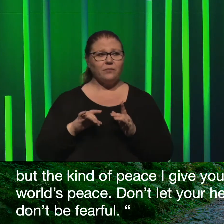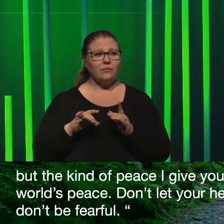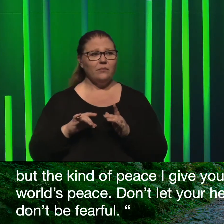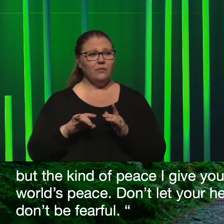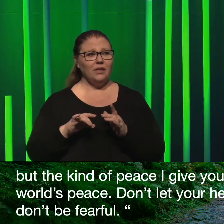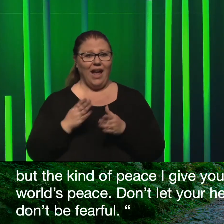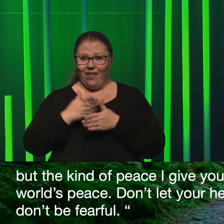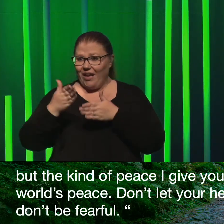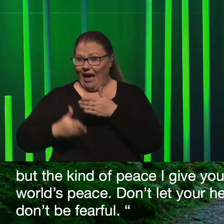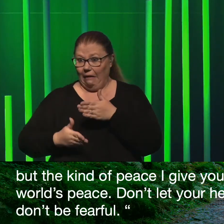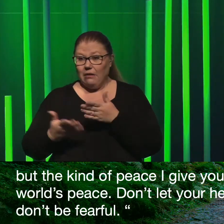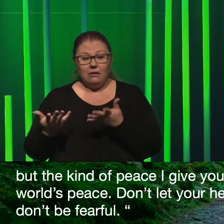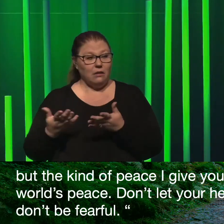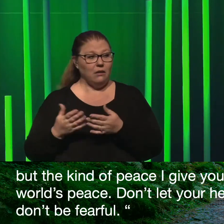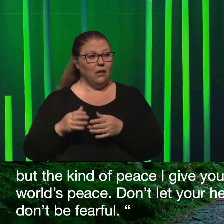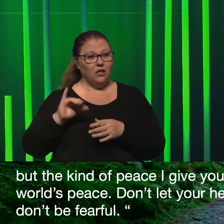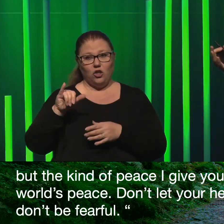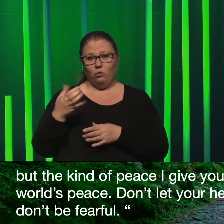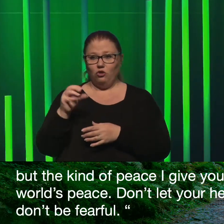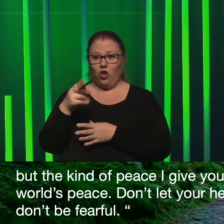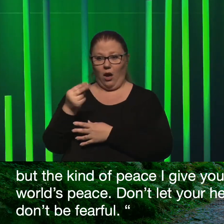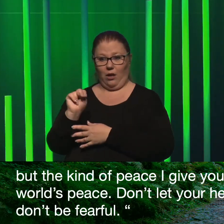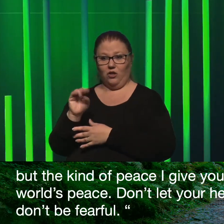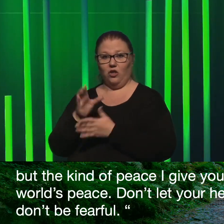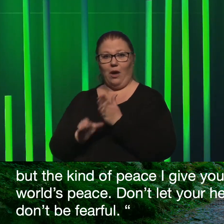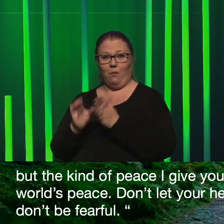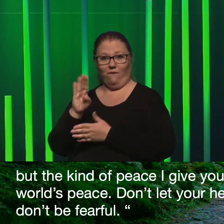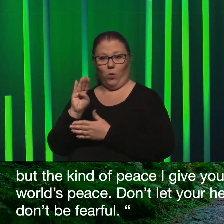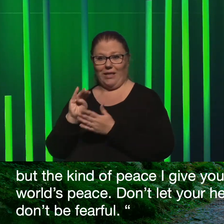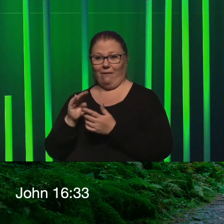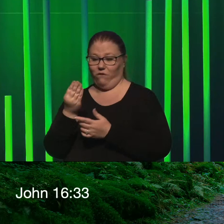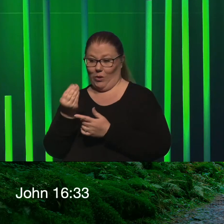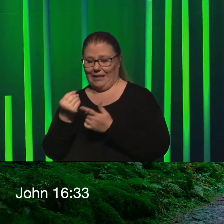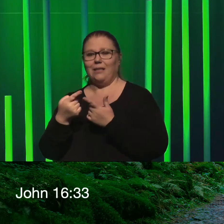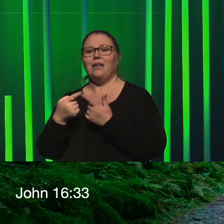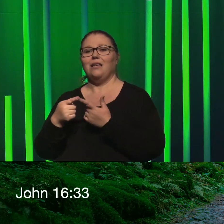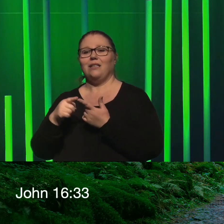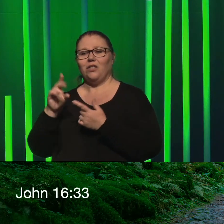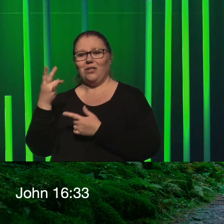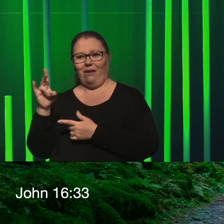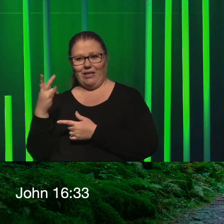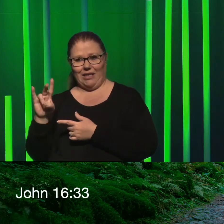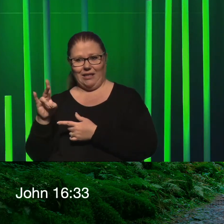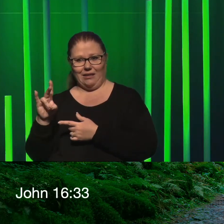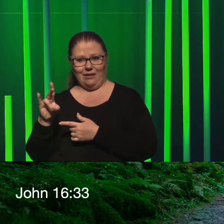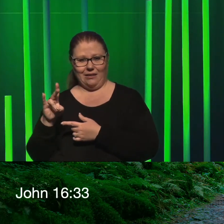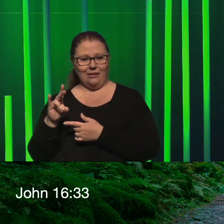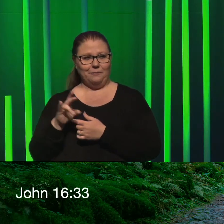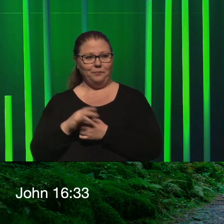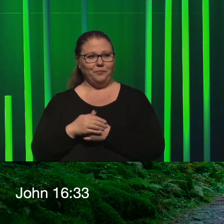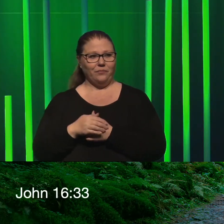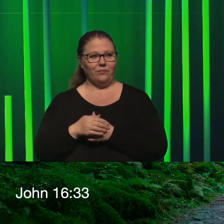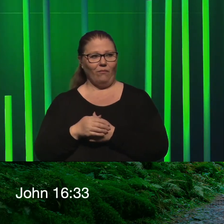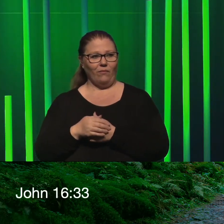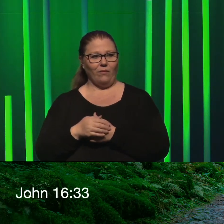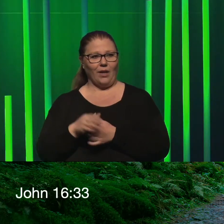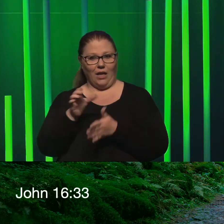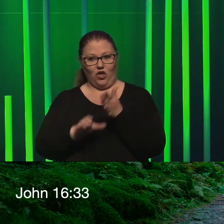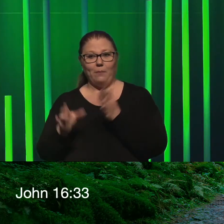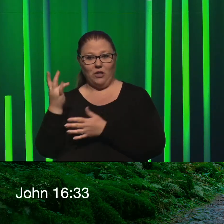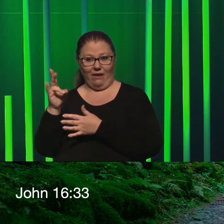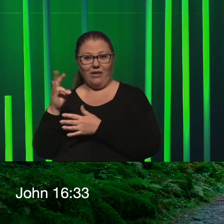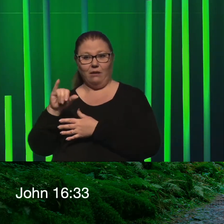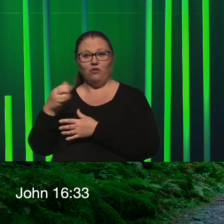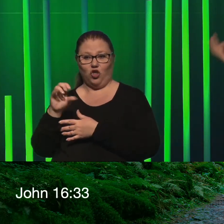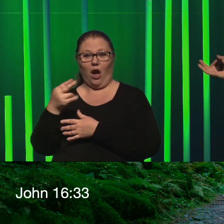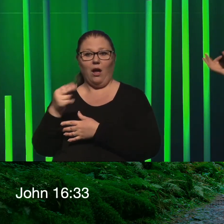end of it all, here, this is great. So John 14 through 17, is at the end, 1633, right? In verse 17, in chapter 17 of